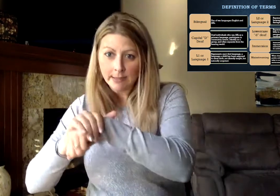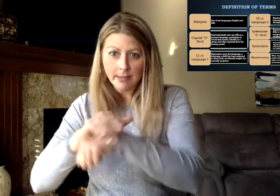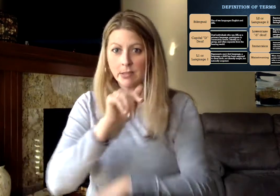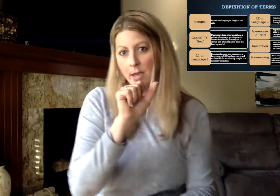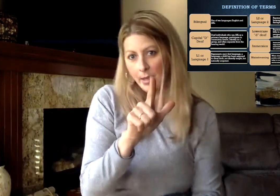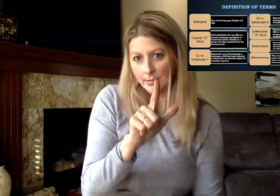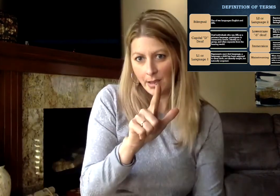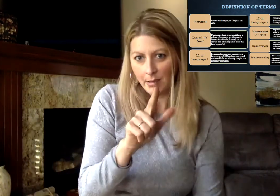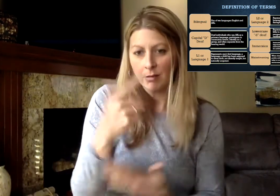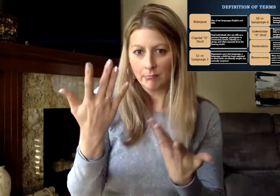it's English and ASL.